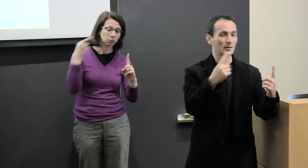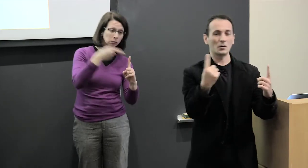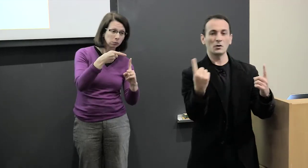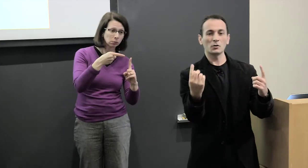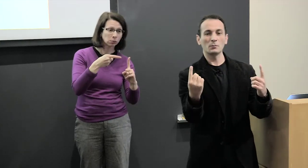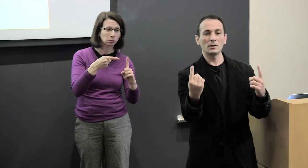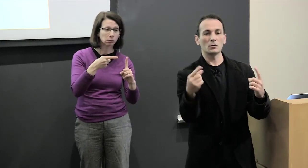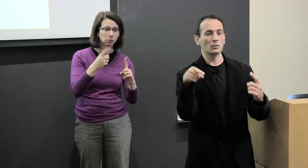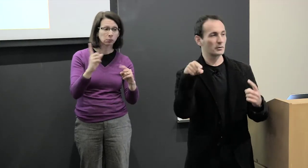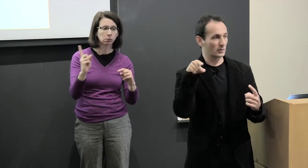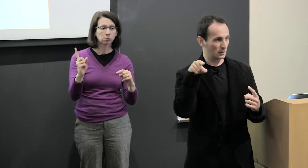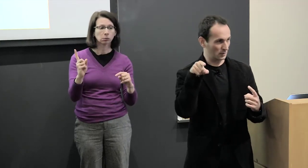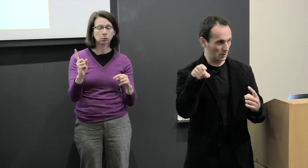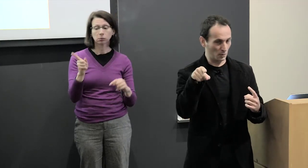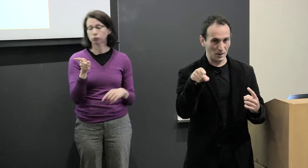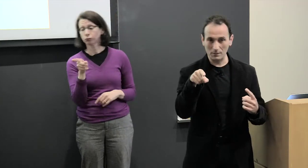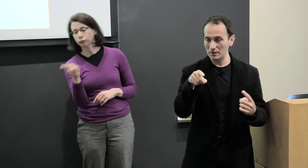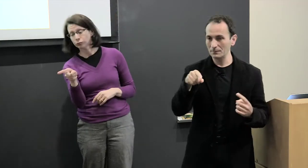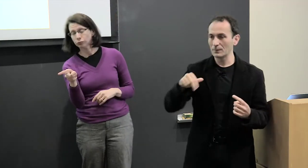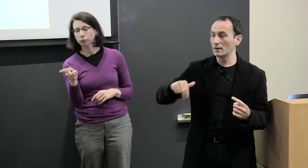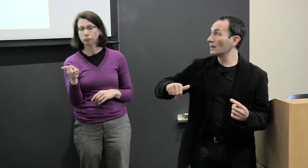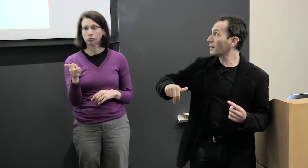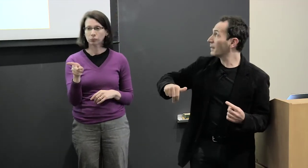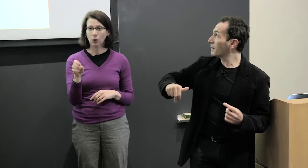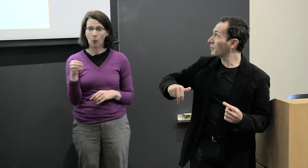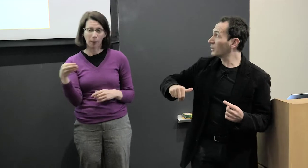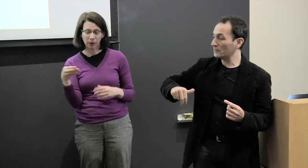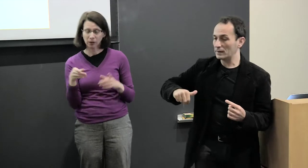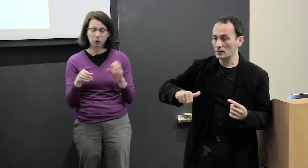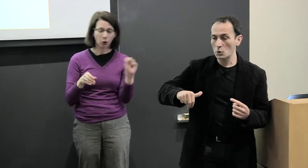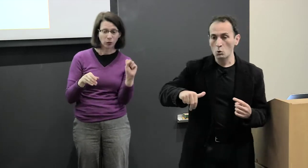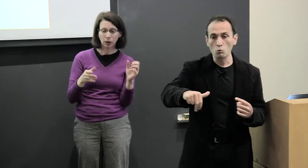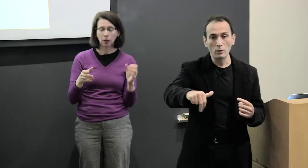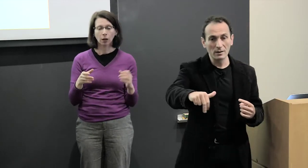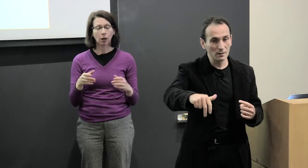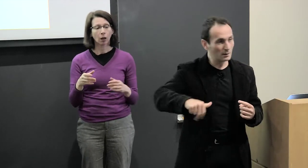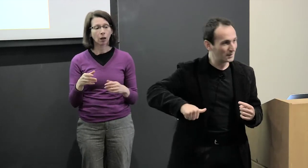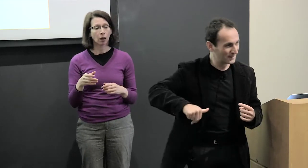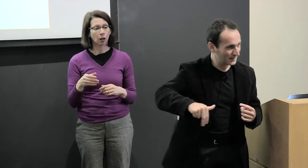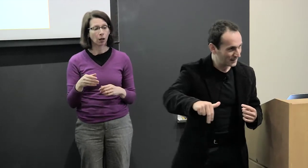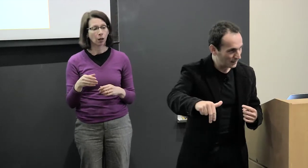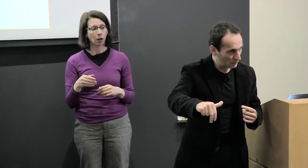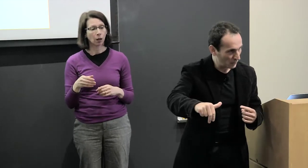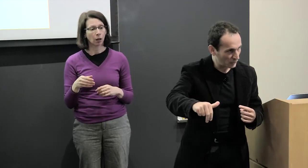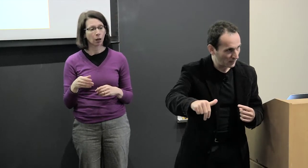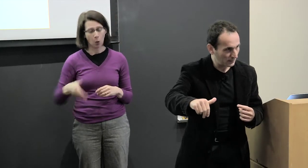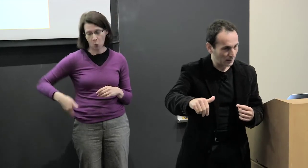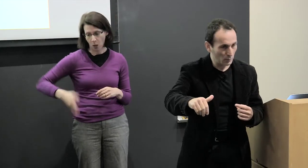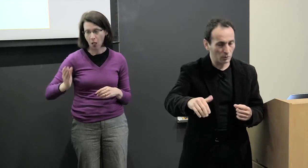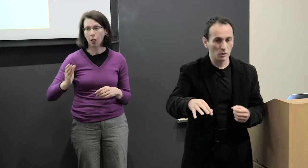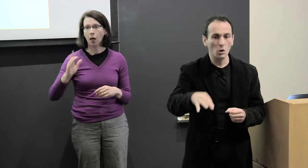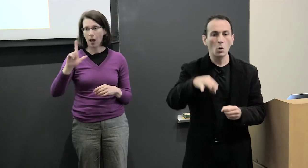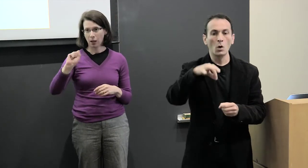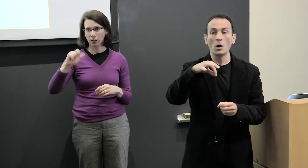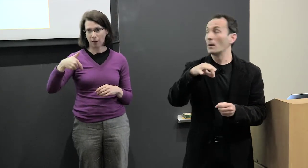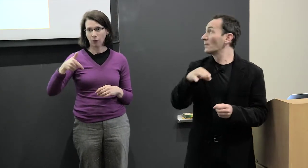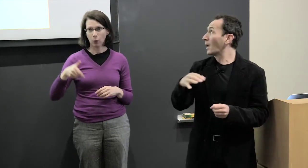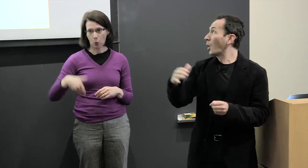Sarkozy, or it could be towards Obama. Then there will be will in French sign